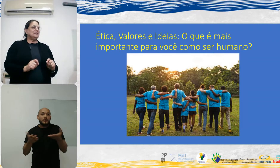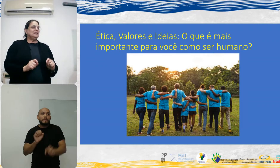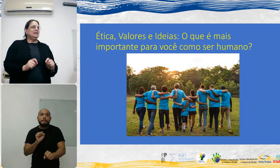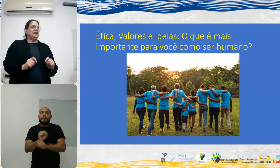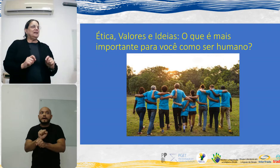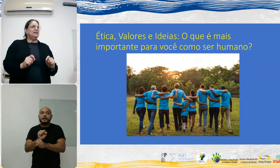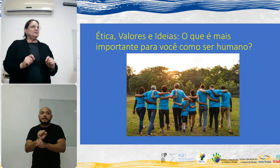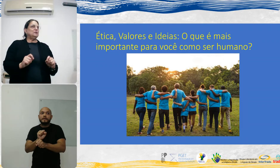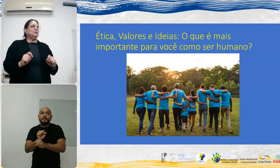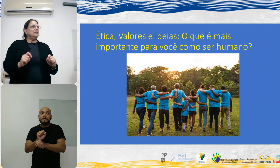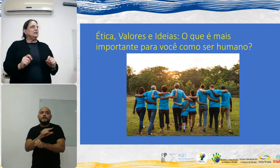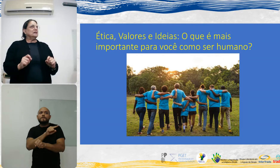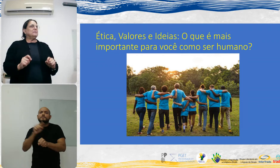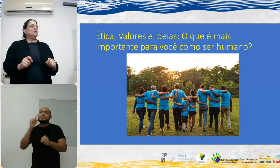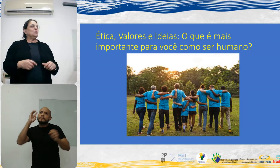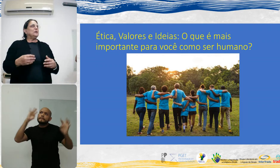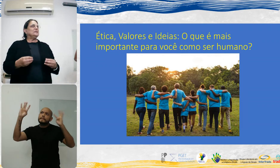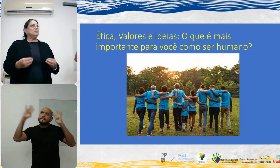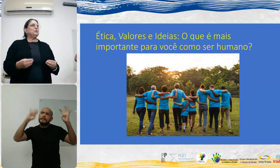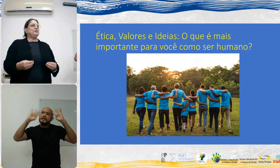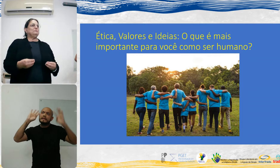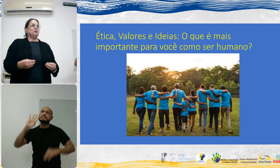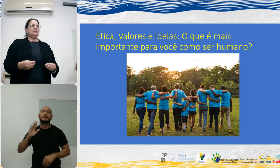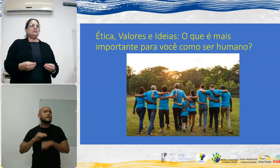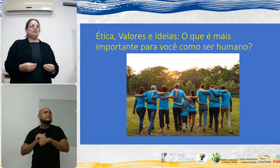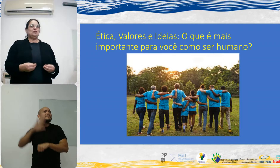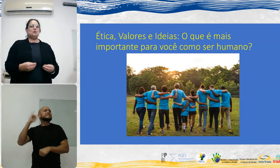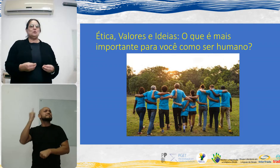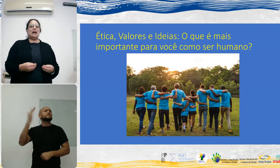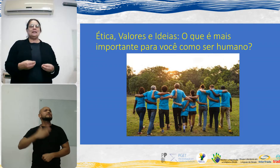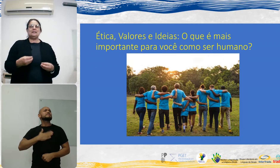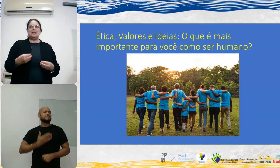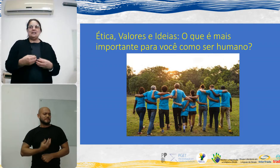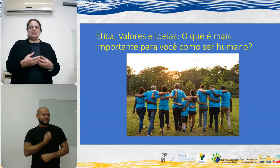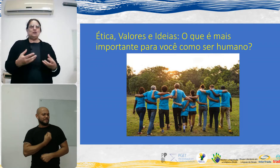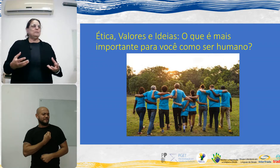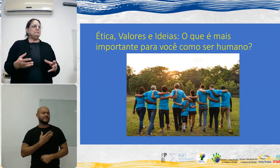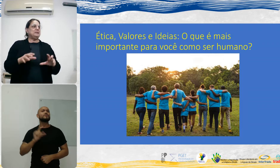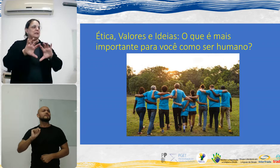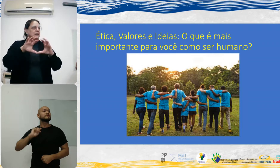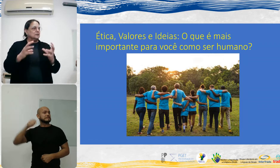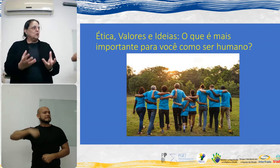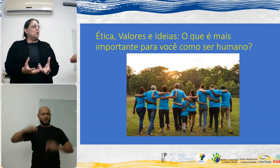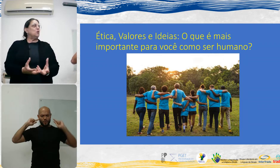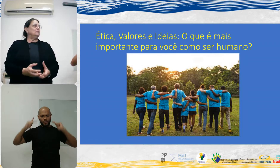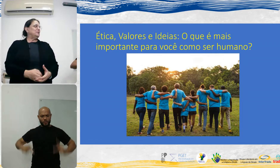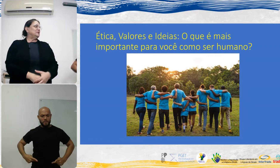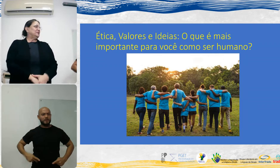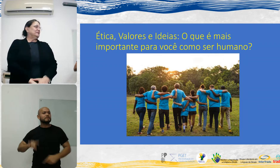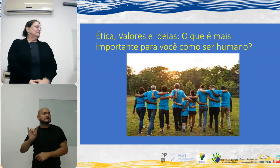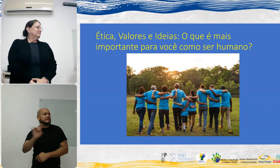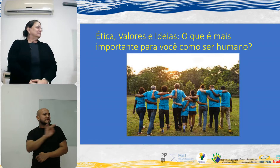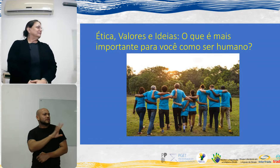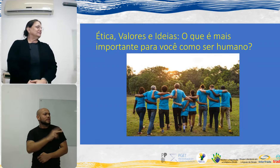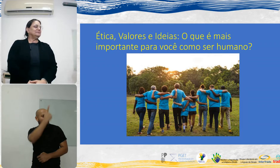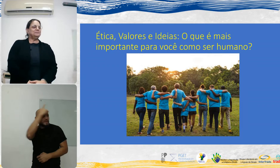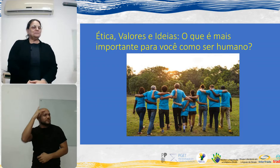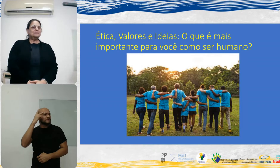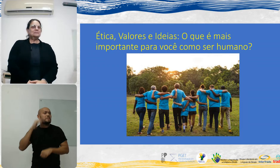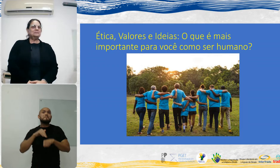pause and let you think about what's most important to you as a human being, as a whole person.